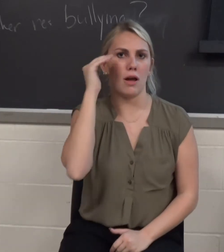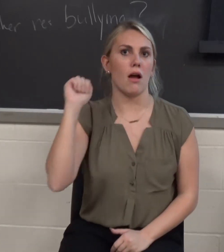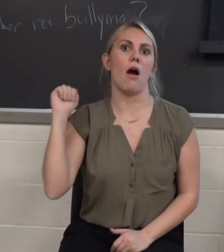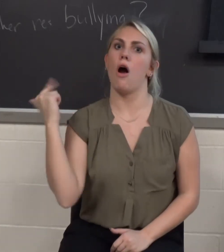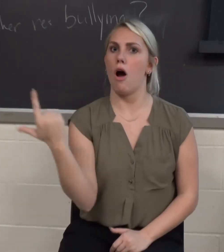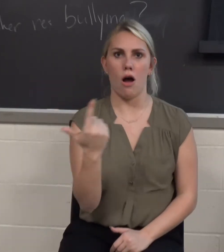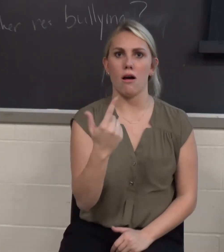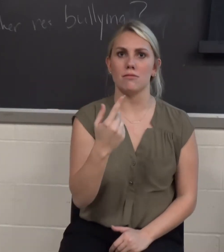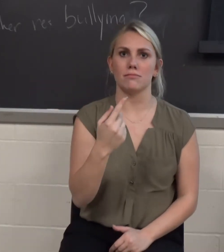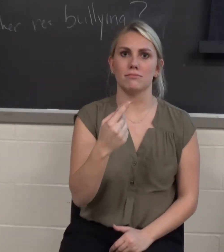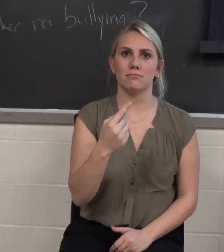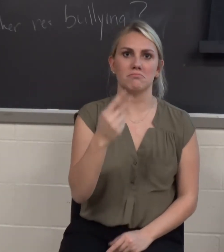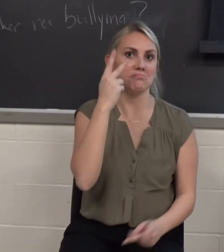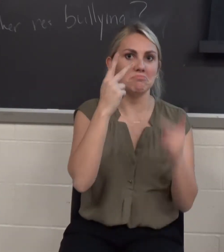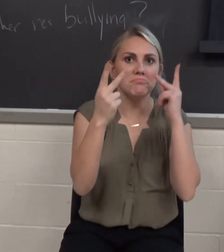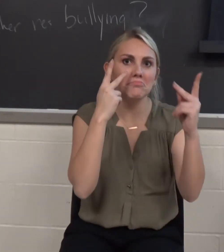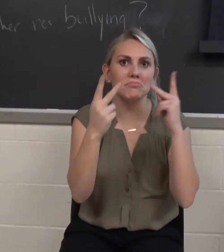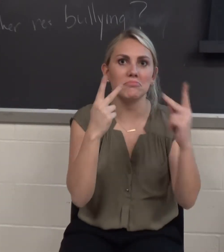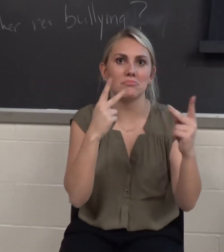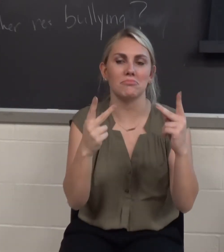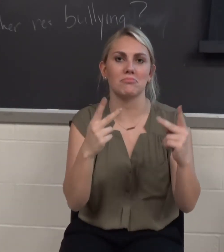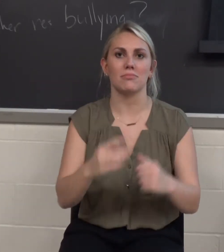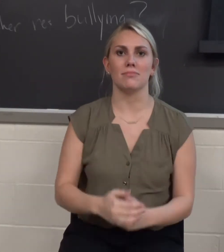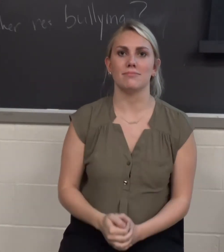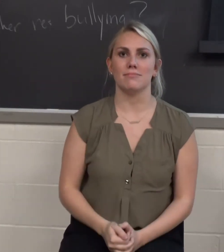Right? Omniscient means knows everything.